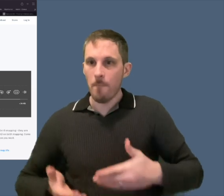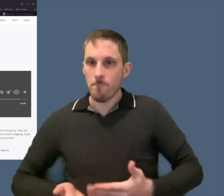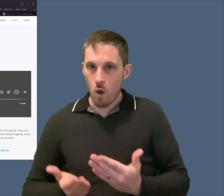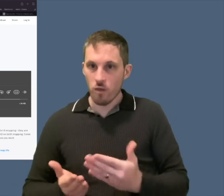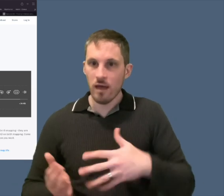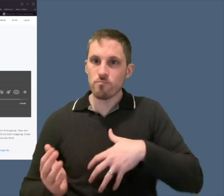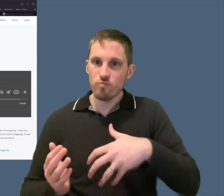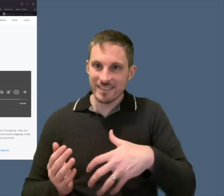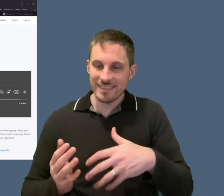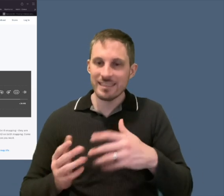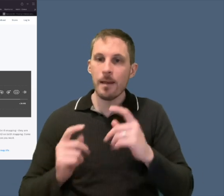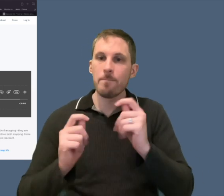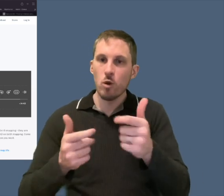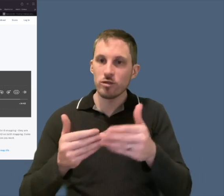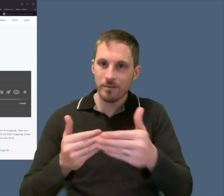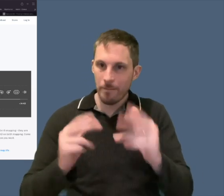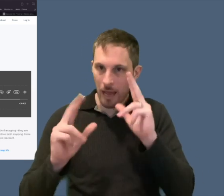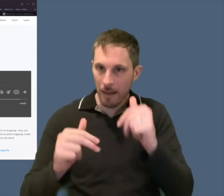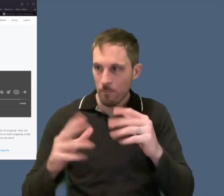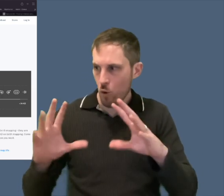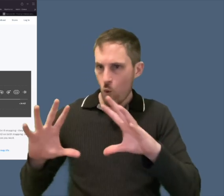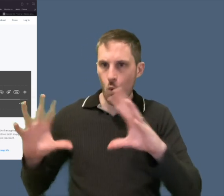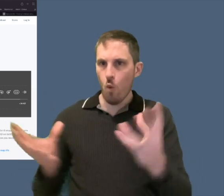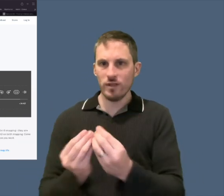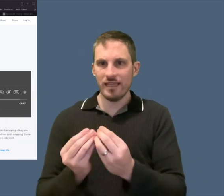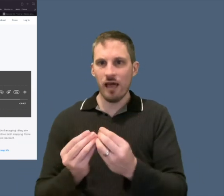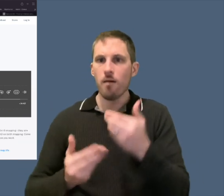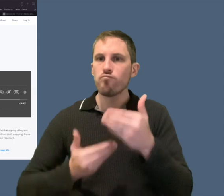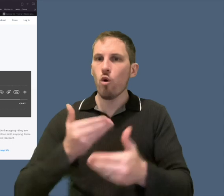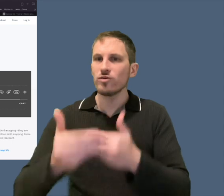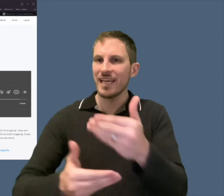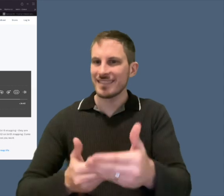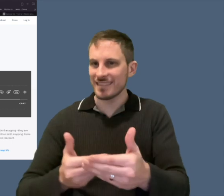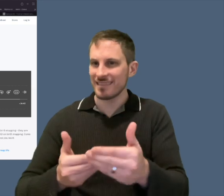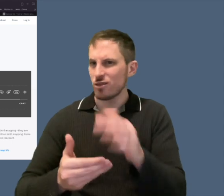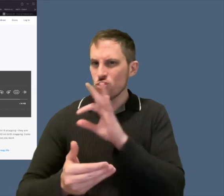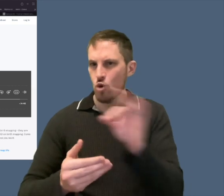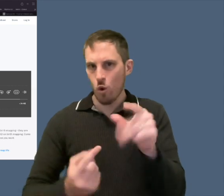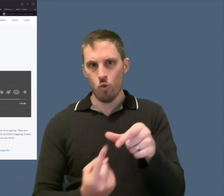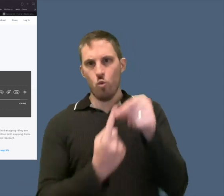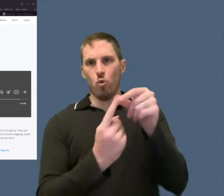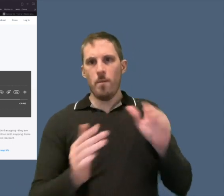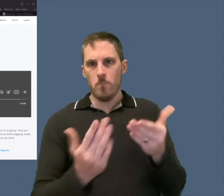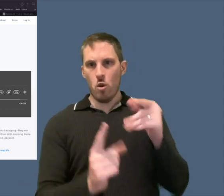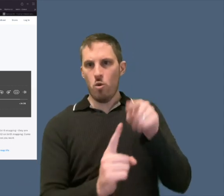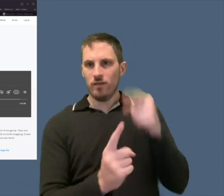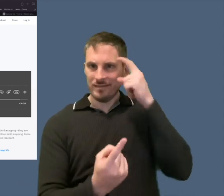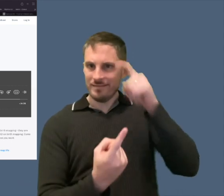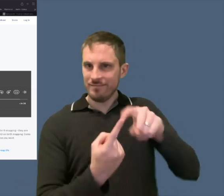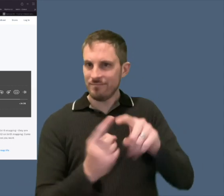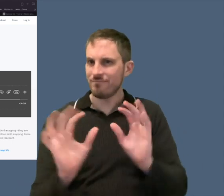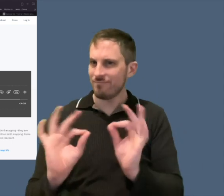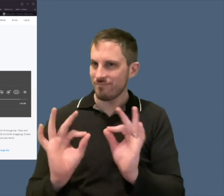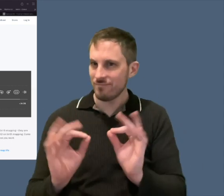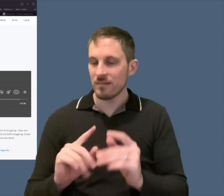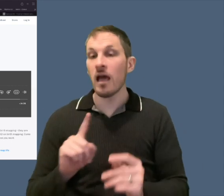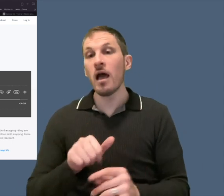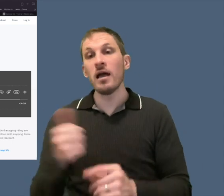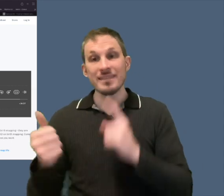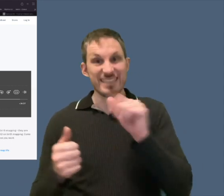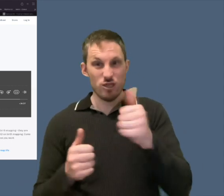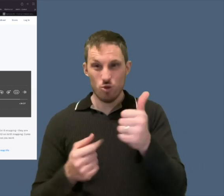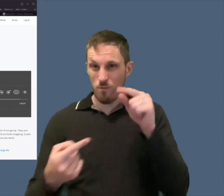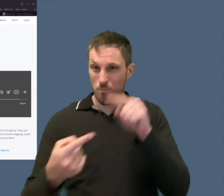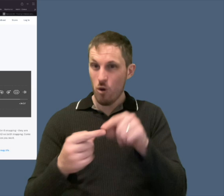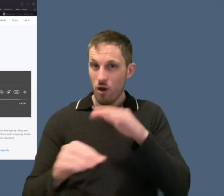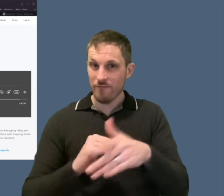because it's all together, as a process. That's a really good point about the hierarchy that we see in birth